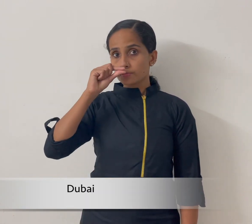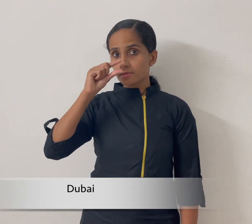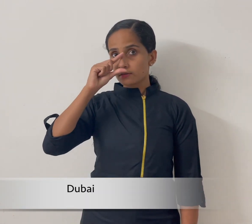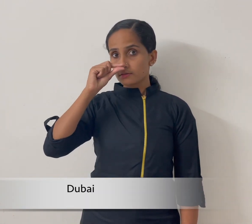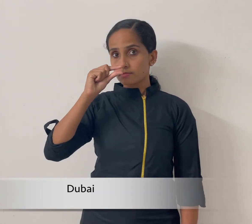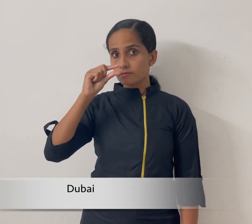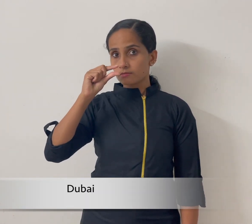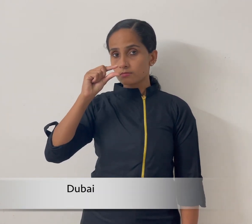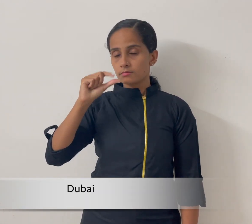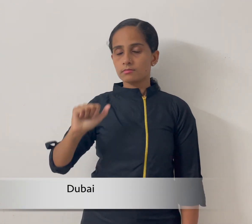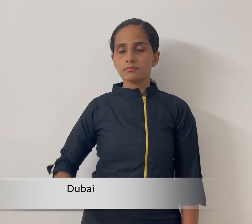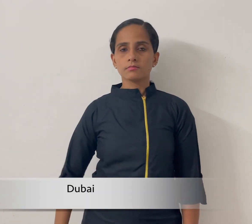Dubai.